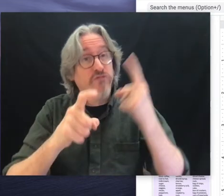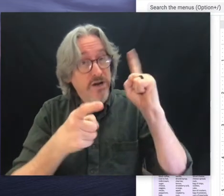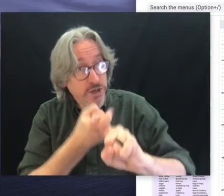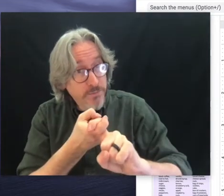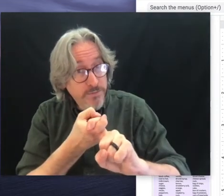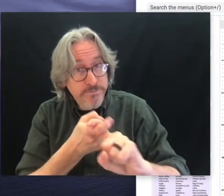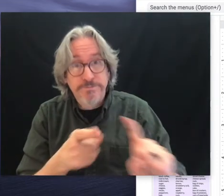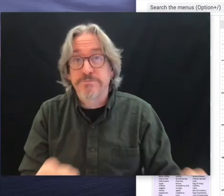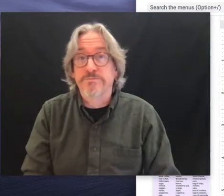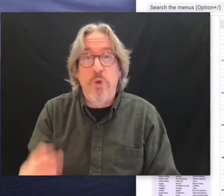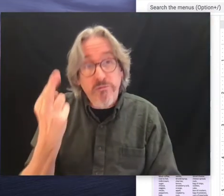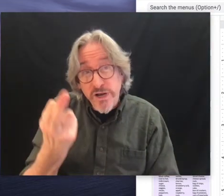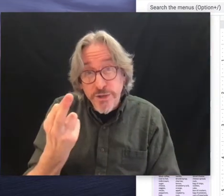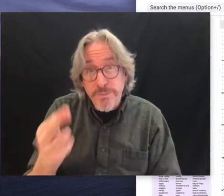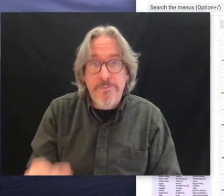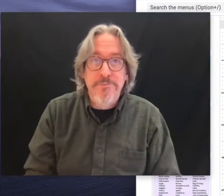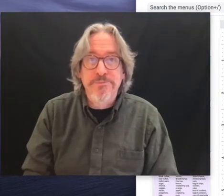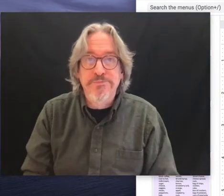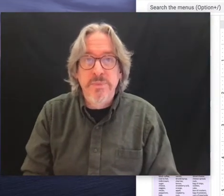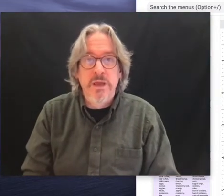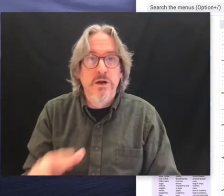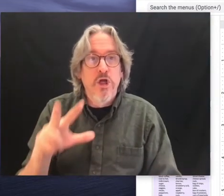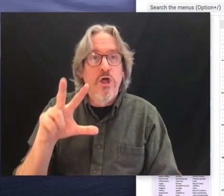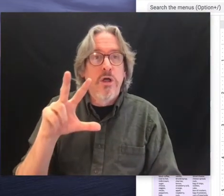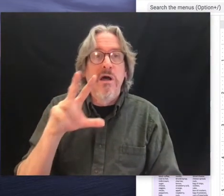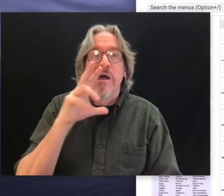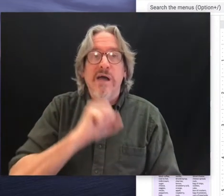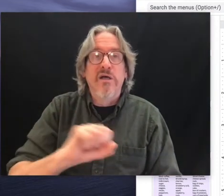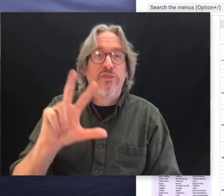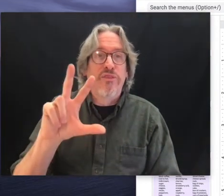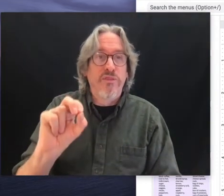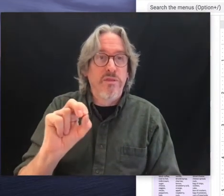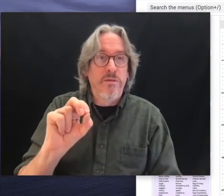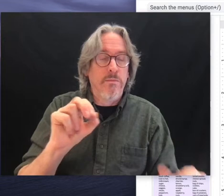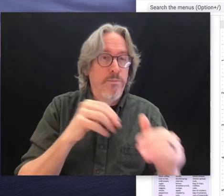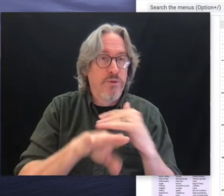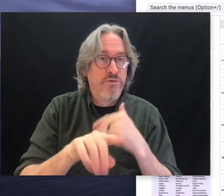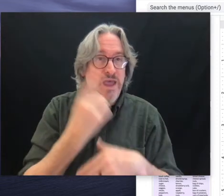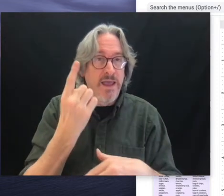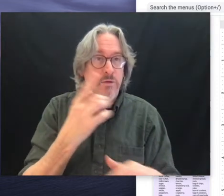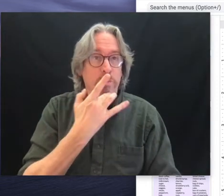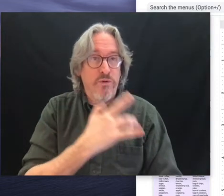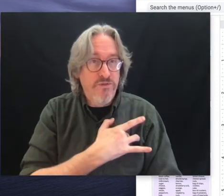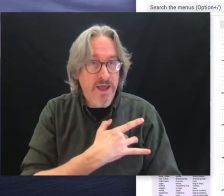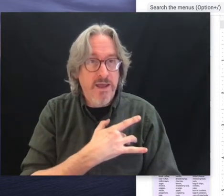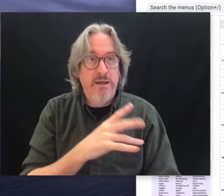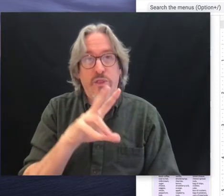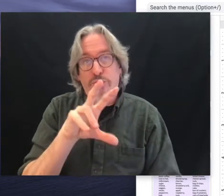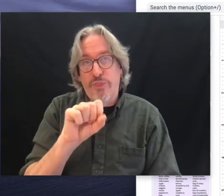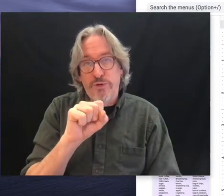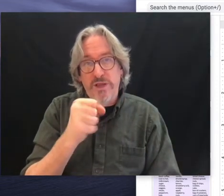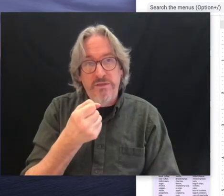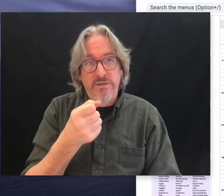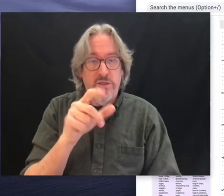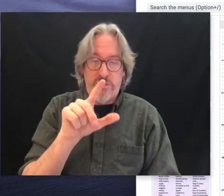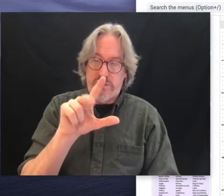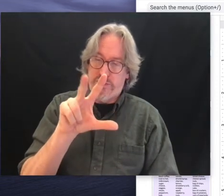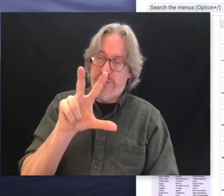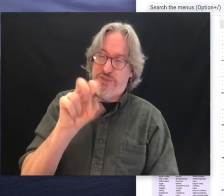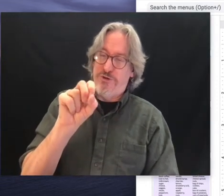Friendship or friendship. birthday or birthday,